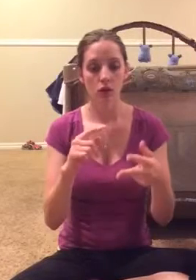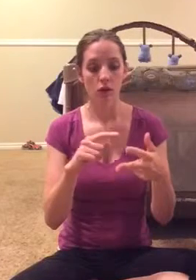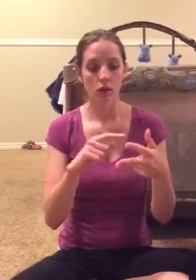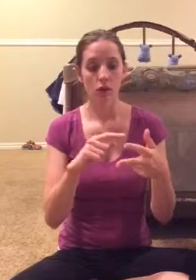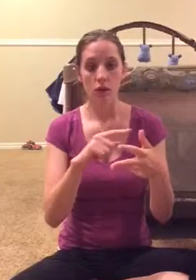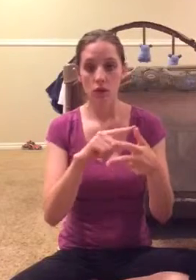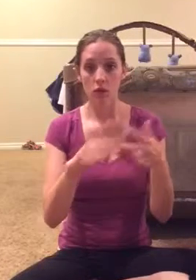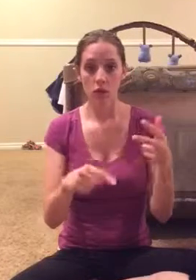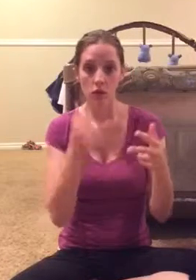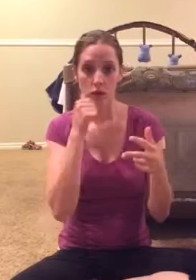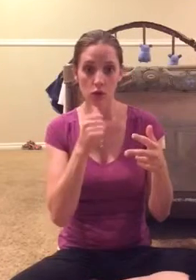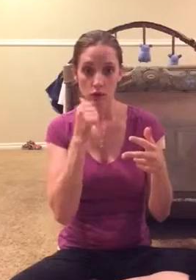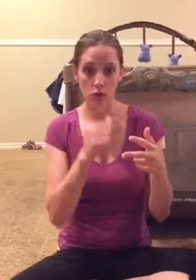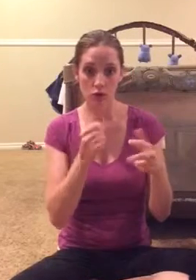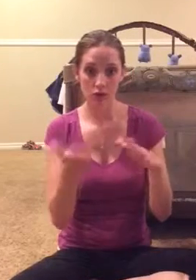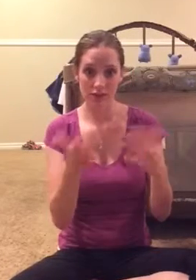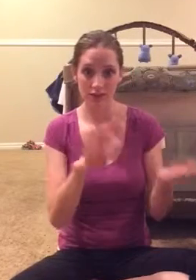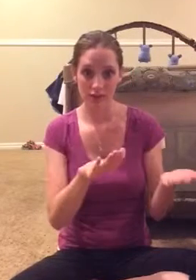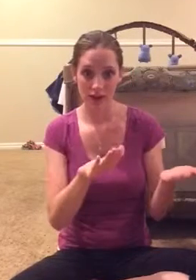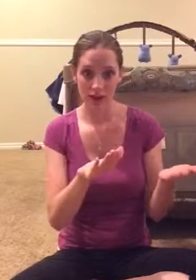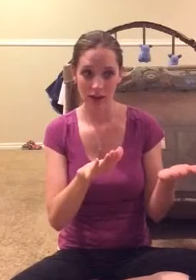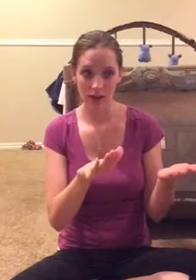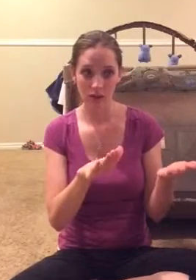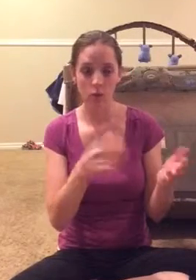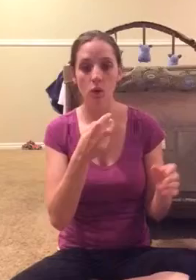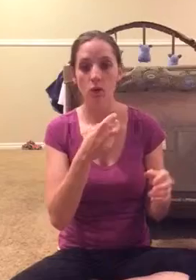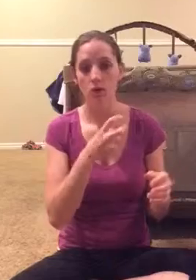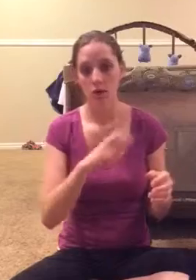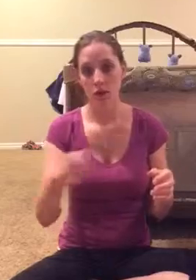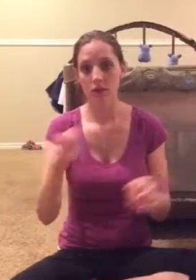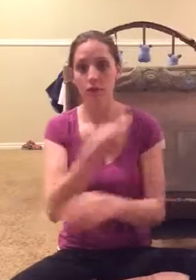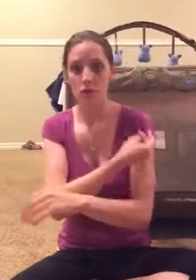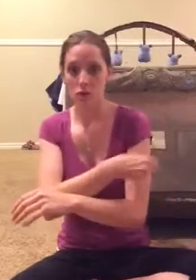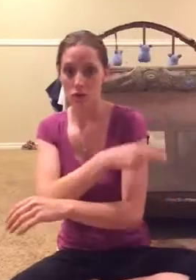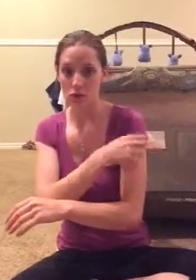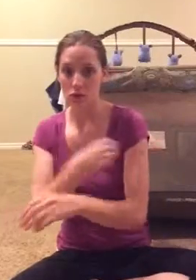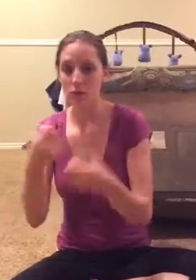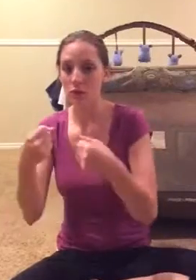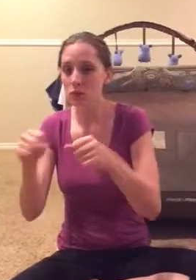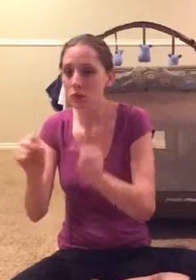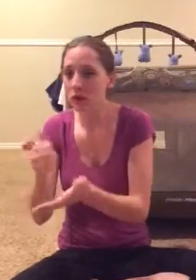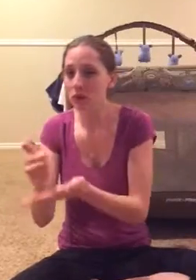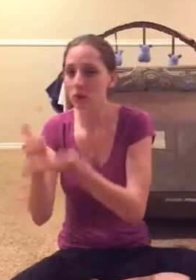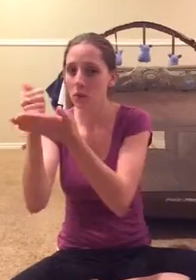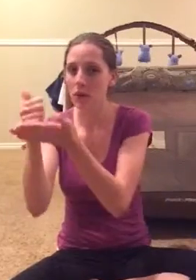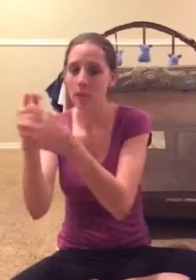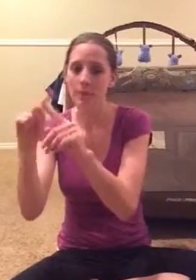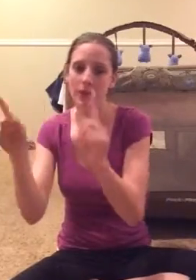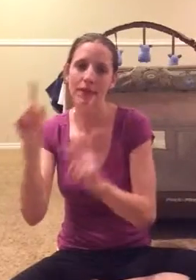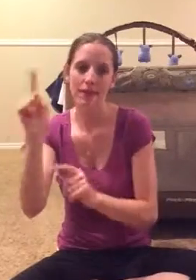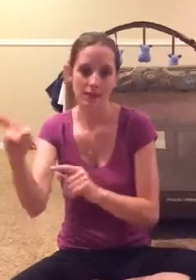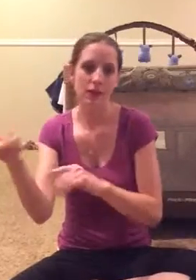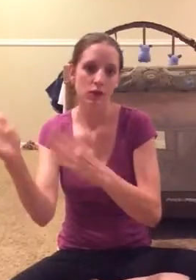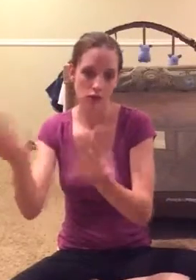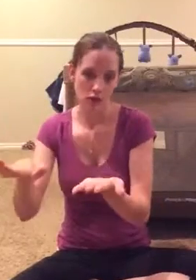The 3 with less severe injuries were taken to Logan Regional Hospital. Lance Kapner